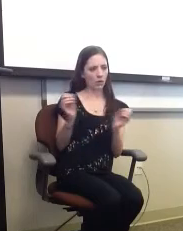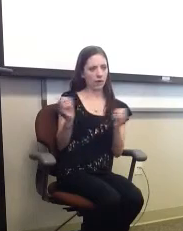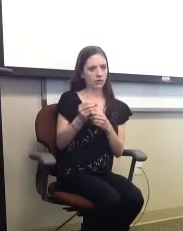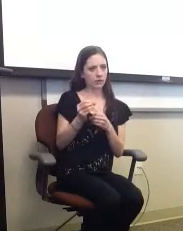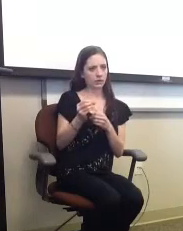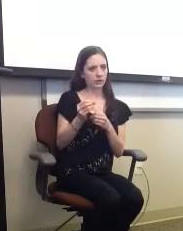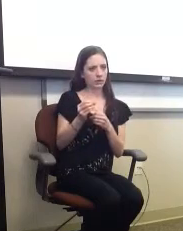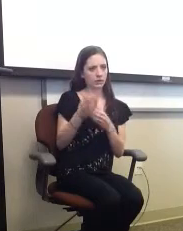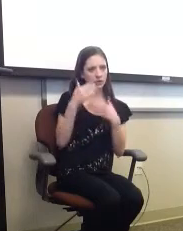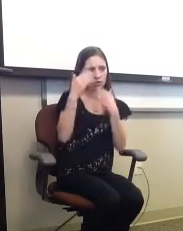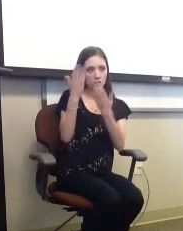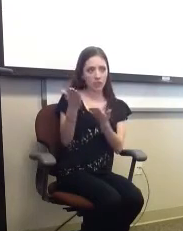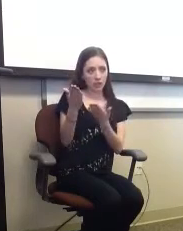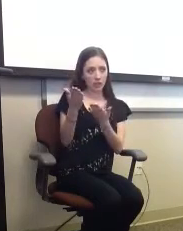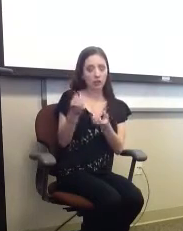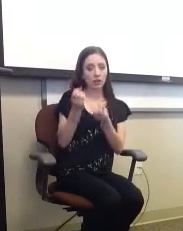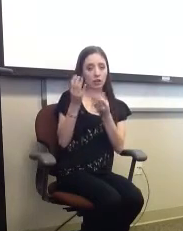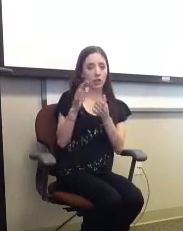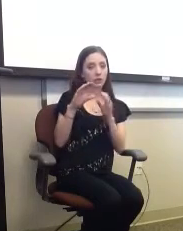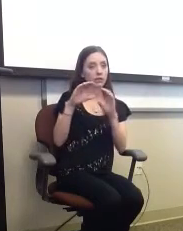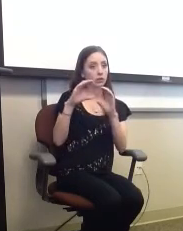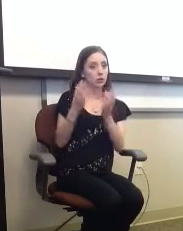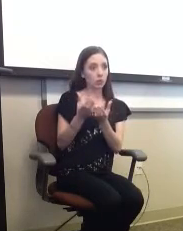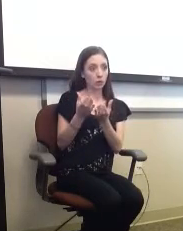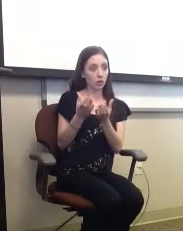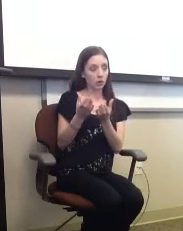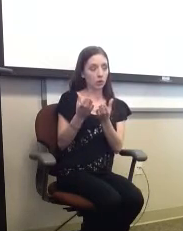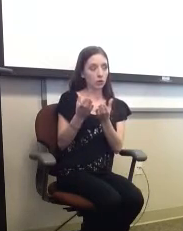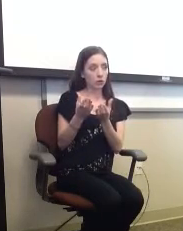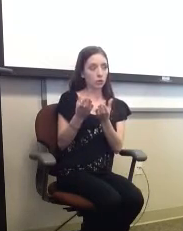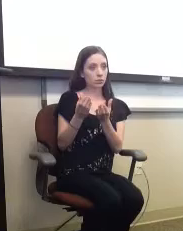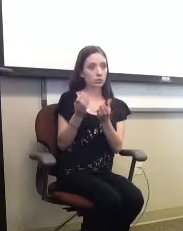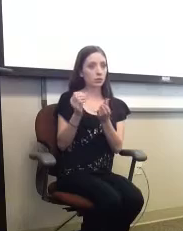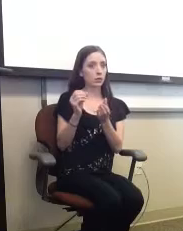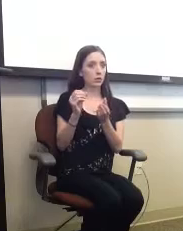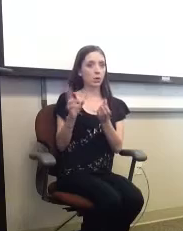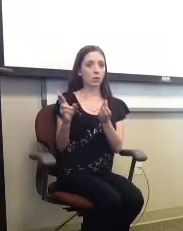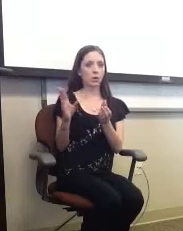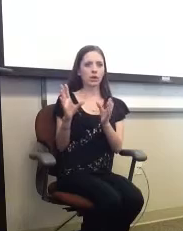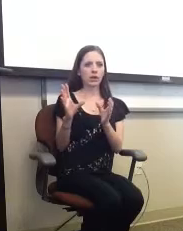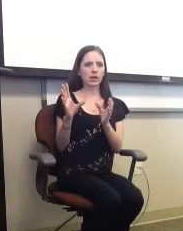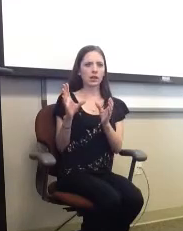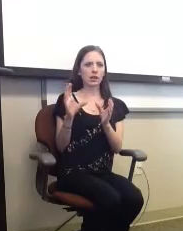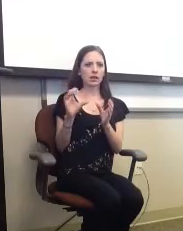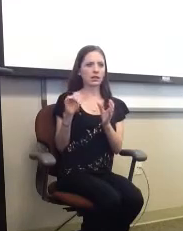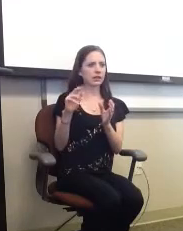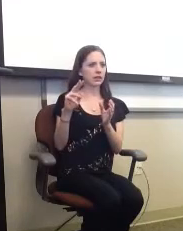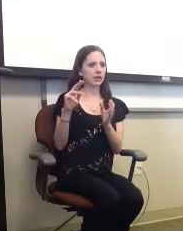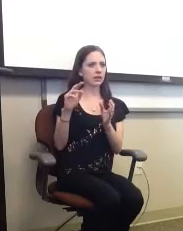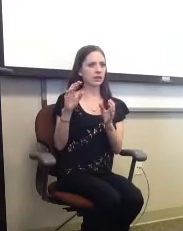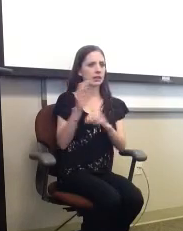these groups or clinics that you send them to, they'll determine what counselor they're going to assign them based upon the intake?